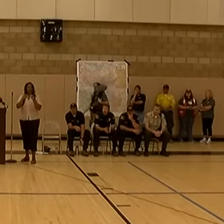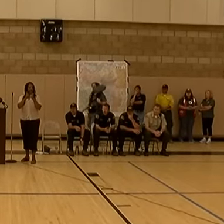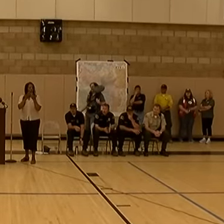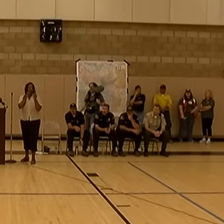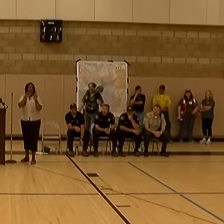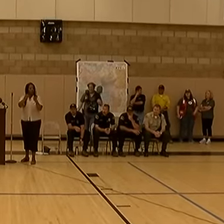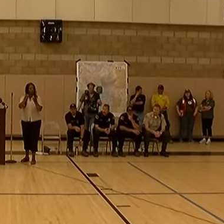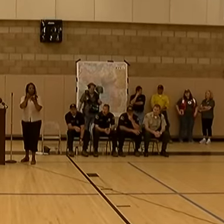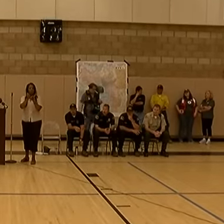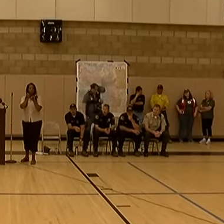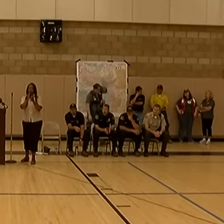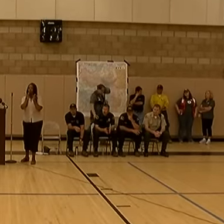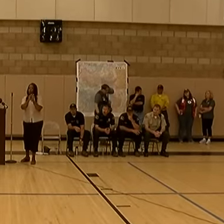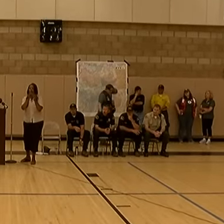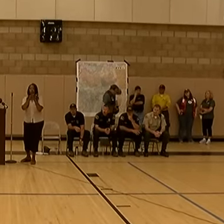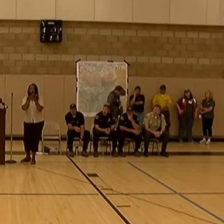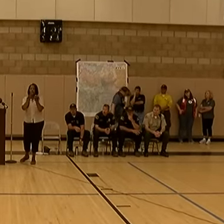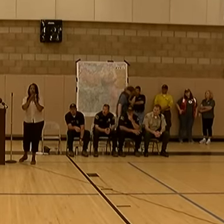help people with that.